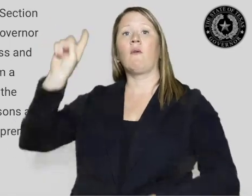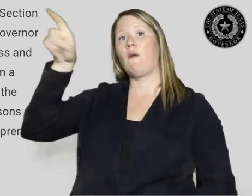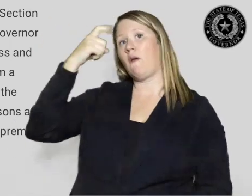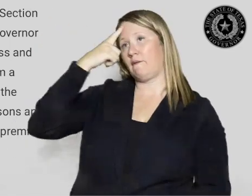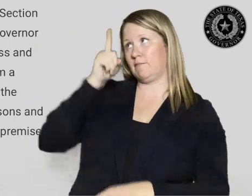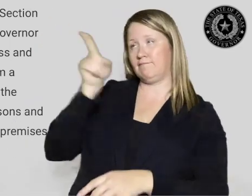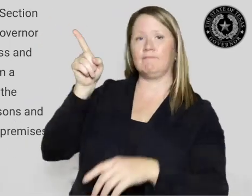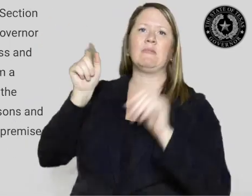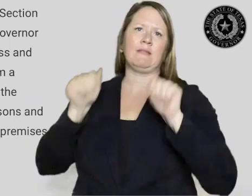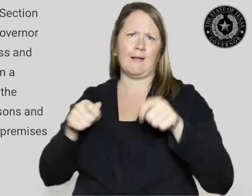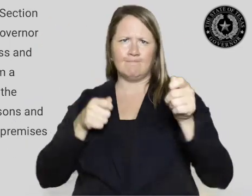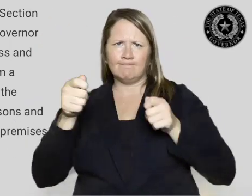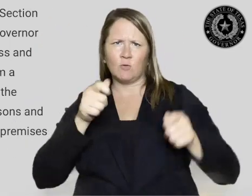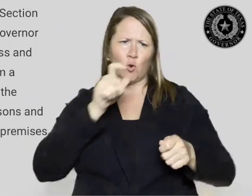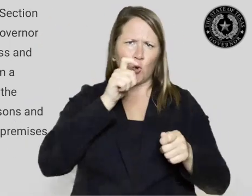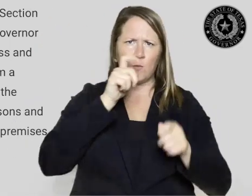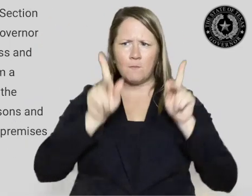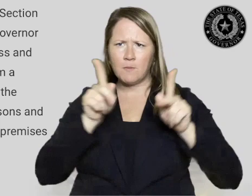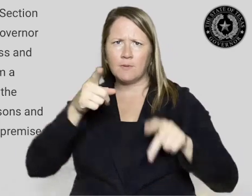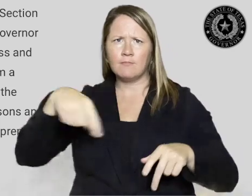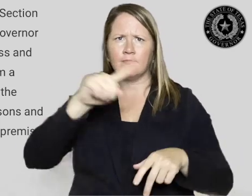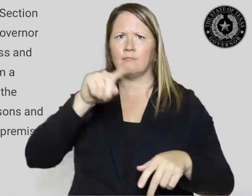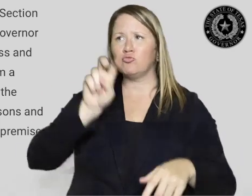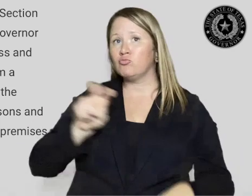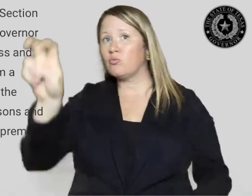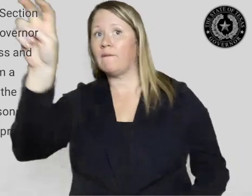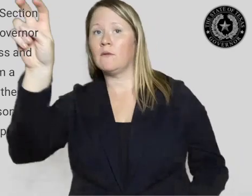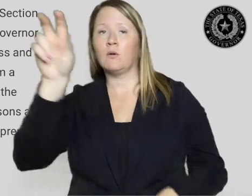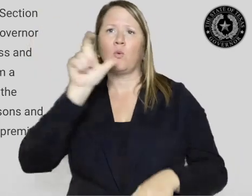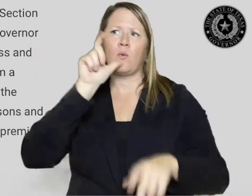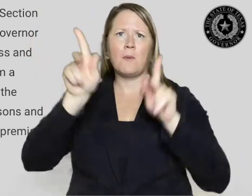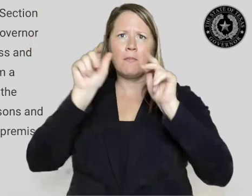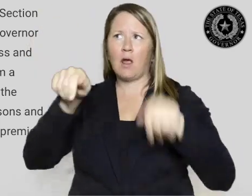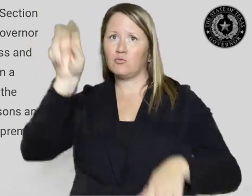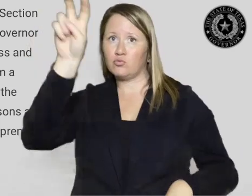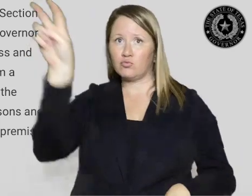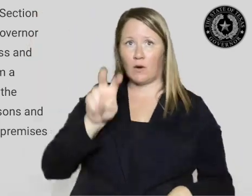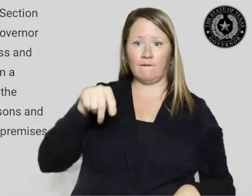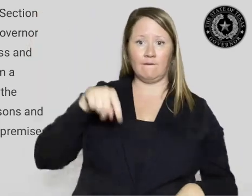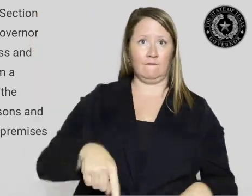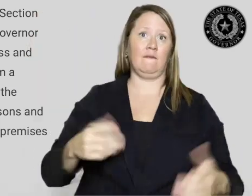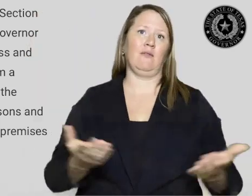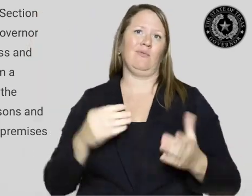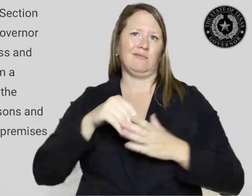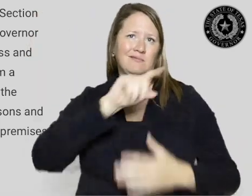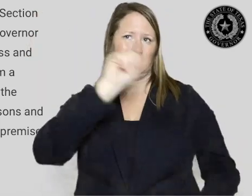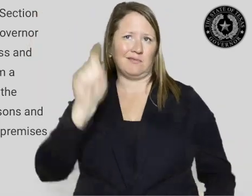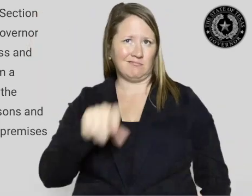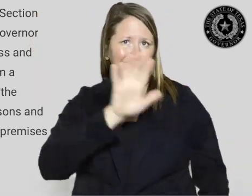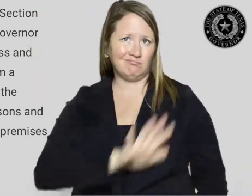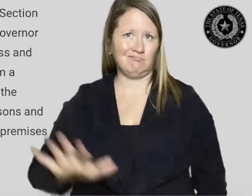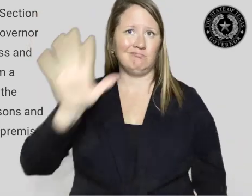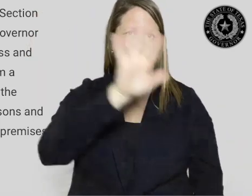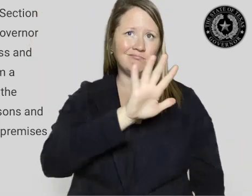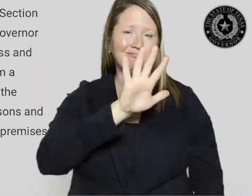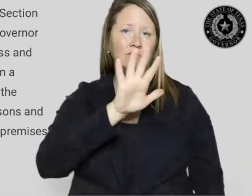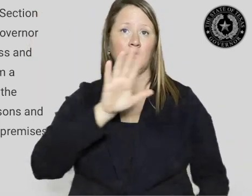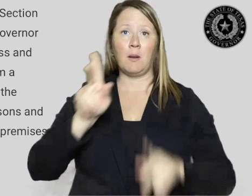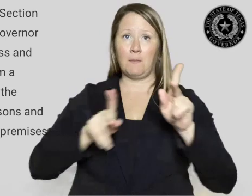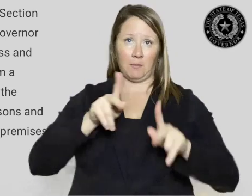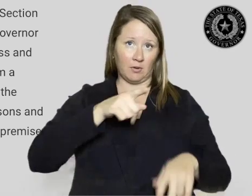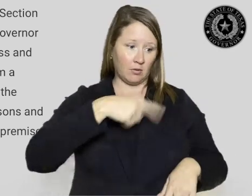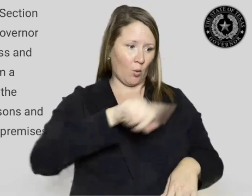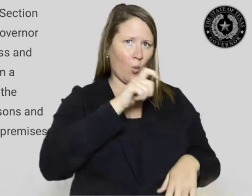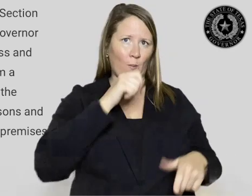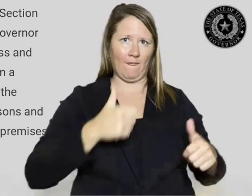418.018c, the governor may control ingress and egress to and from a disaster area and the movement of persons and the